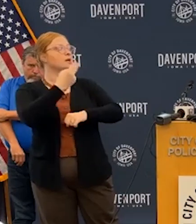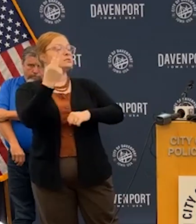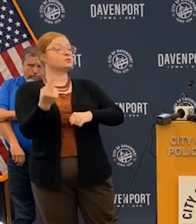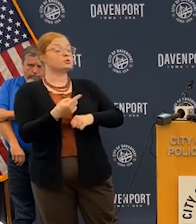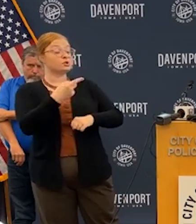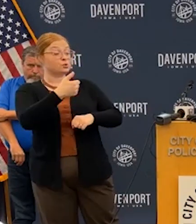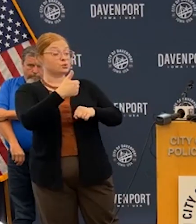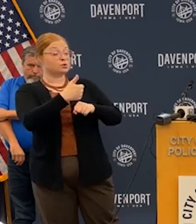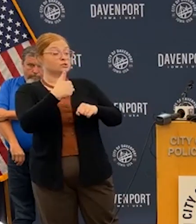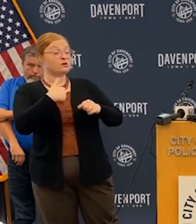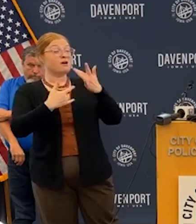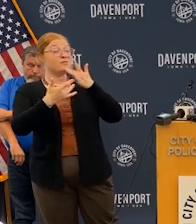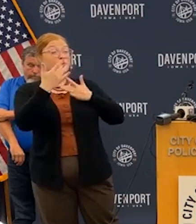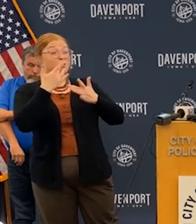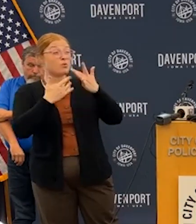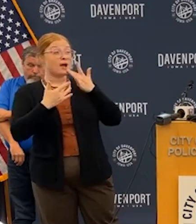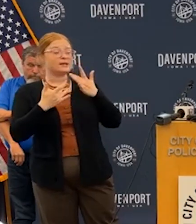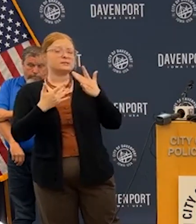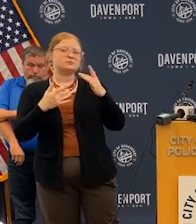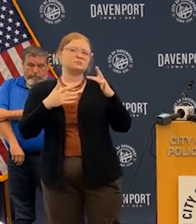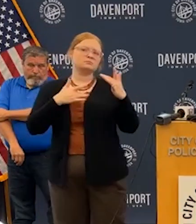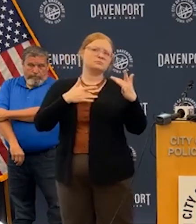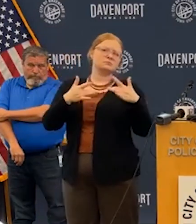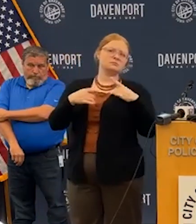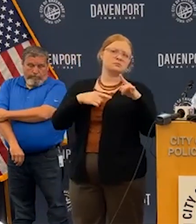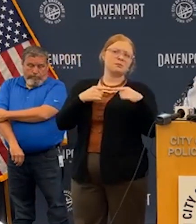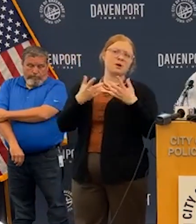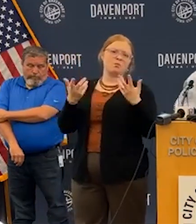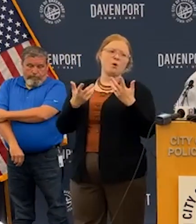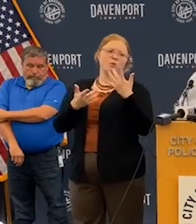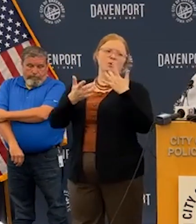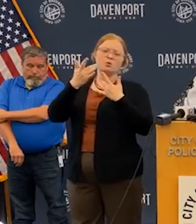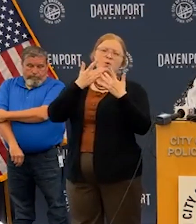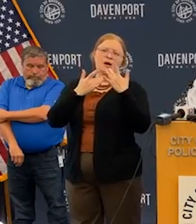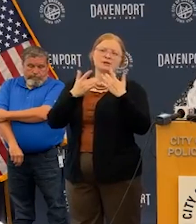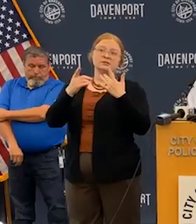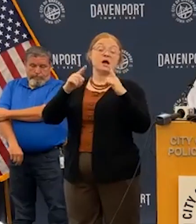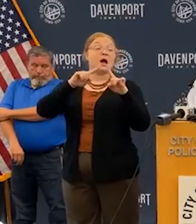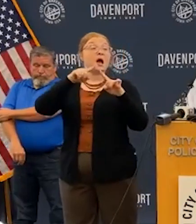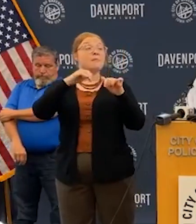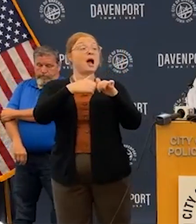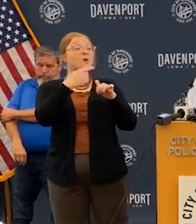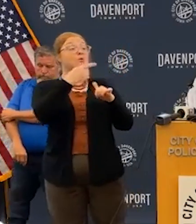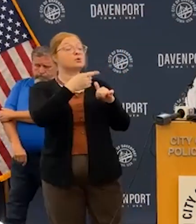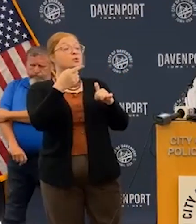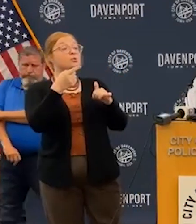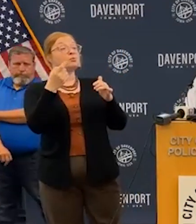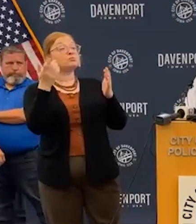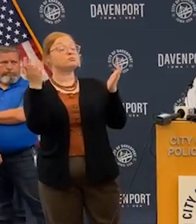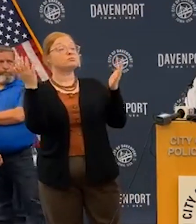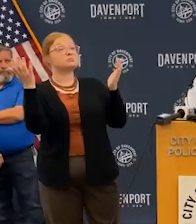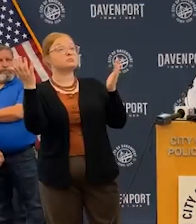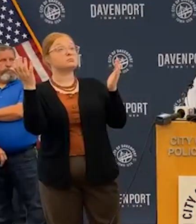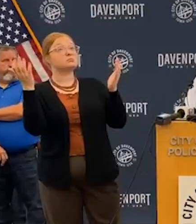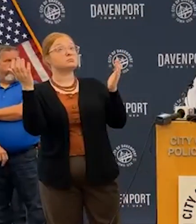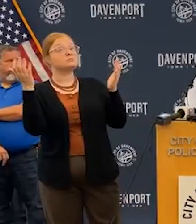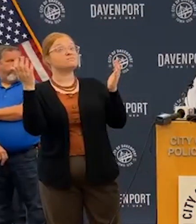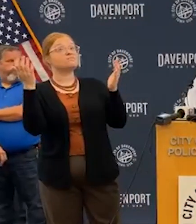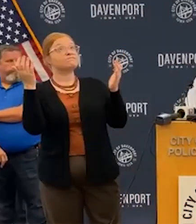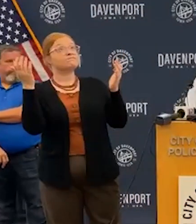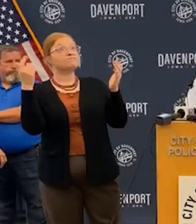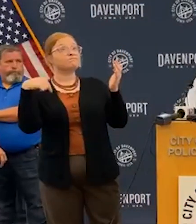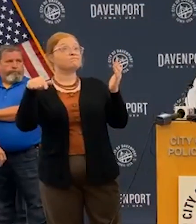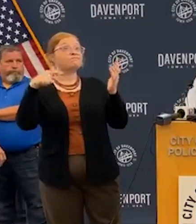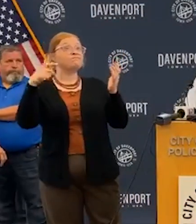Concerning how you addressed the media Monday? And the actions leading up to so we address things in real time.